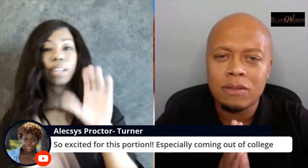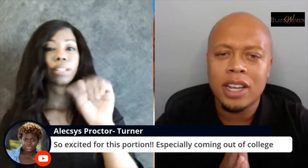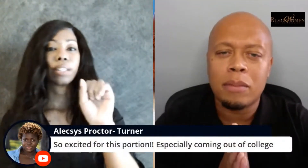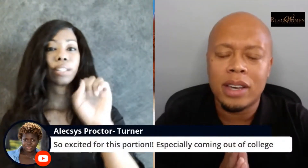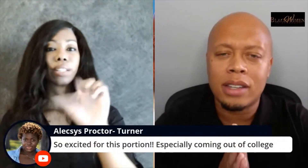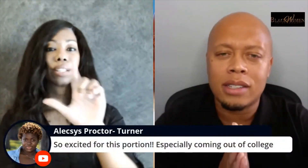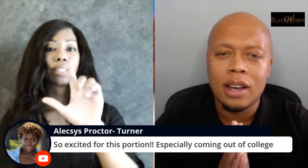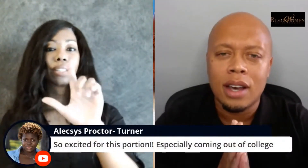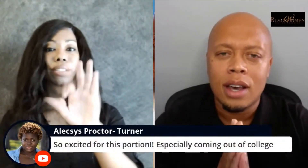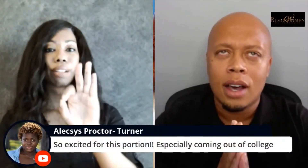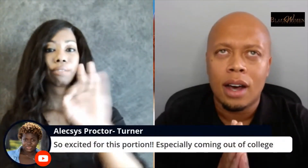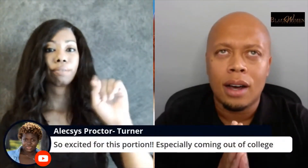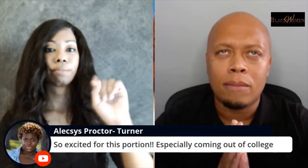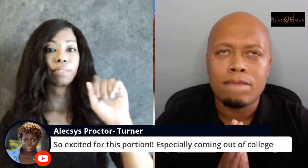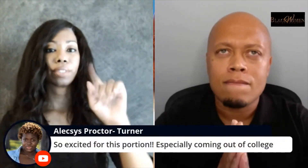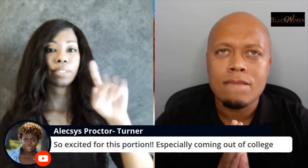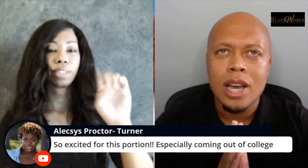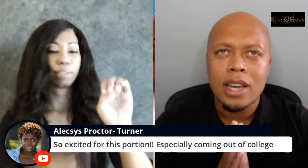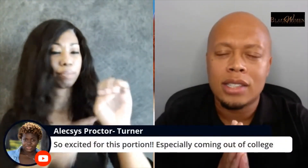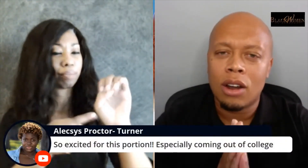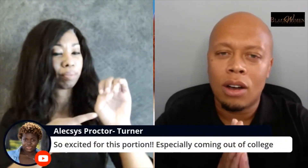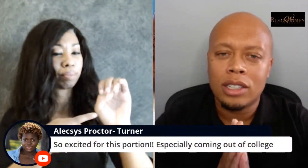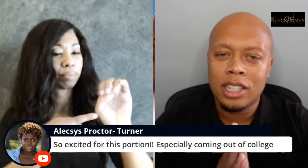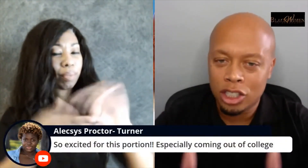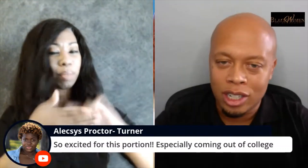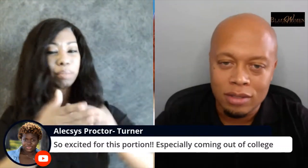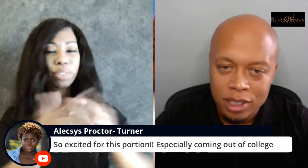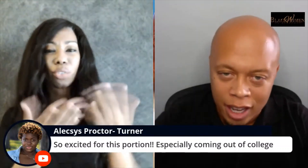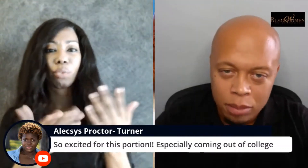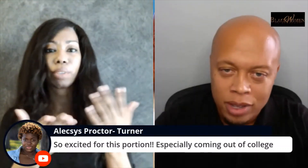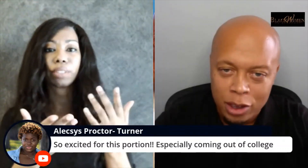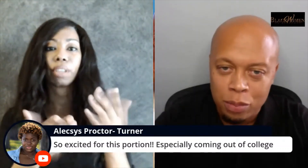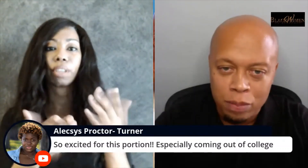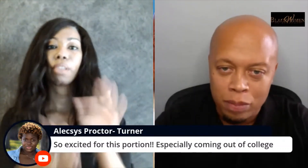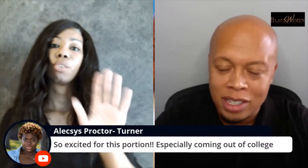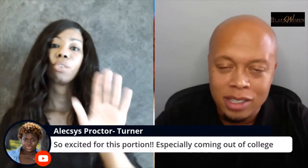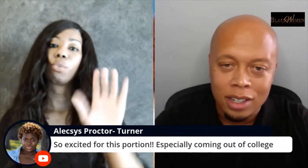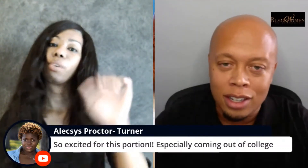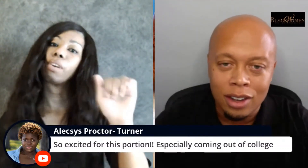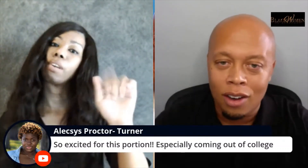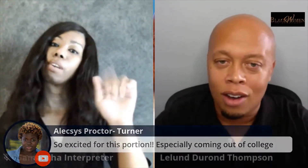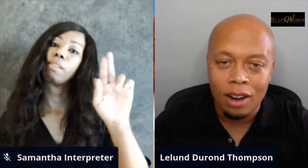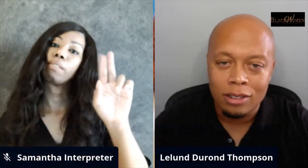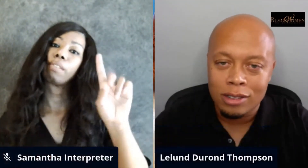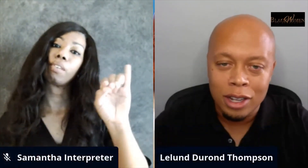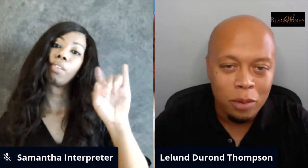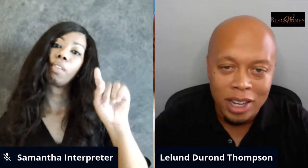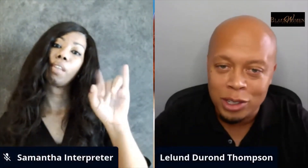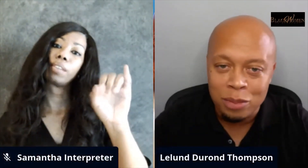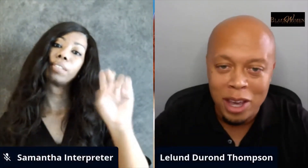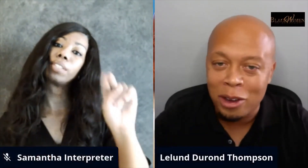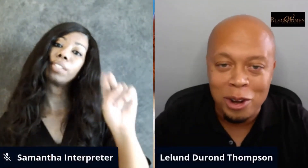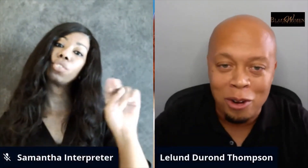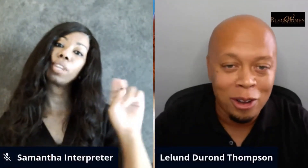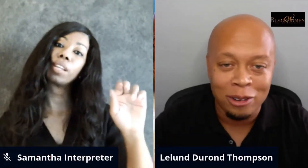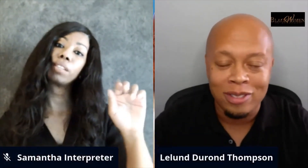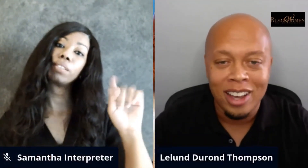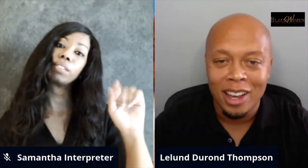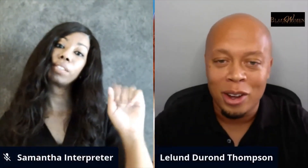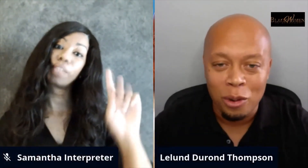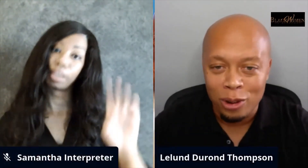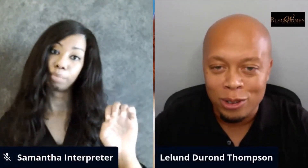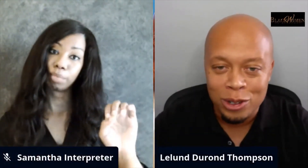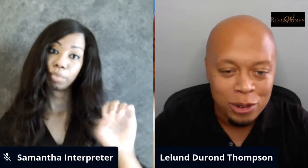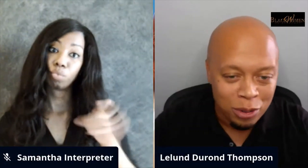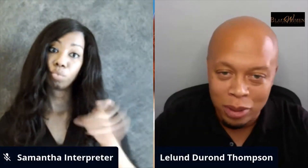A self-tape is, it's an audition tape that you basically are sent away to make on your own